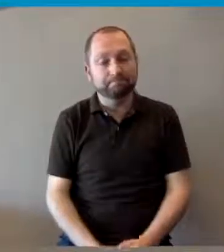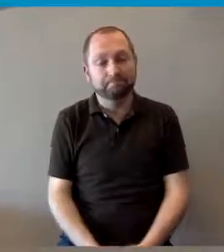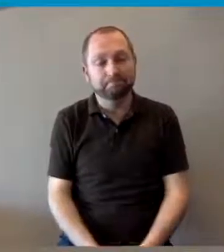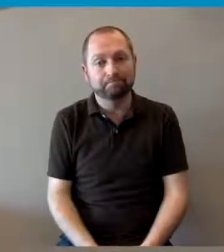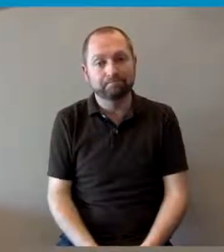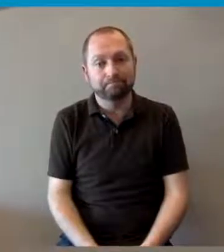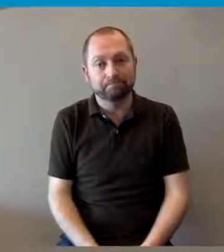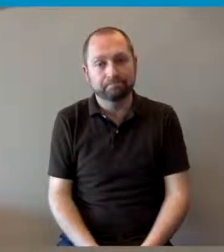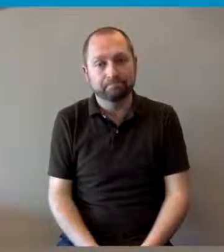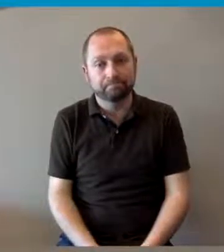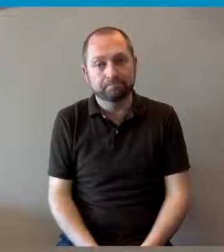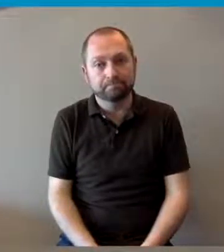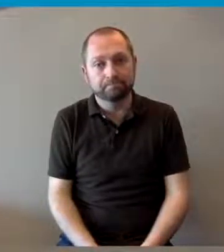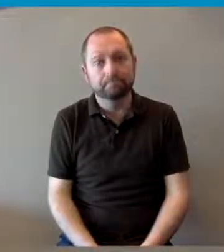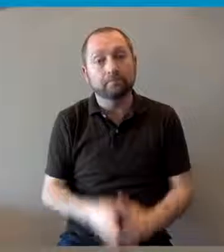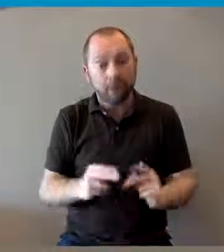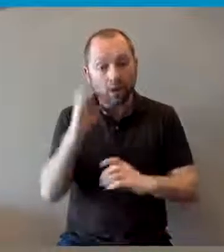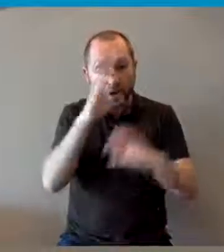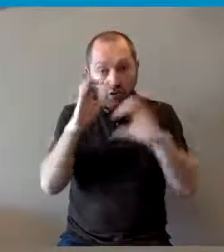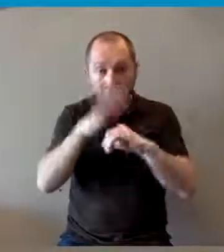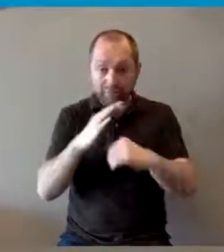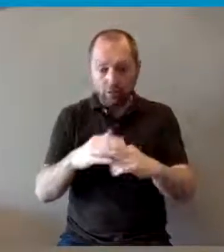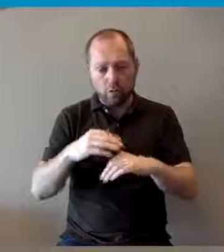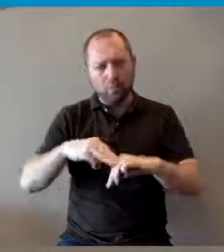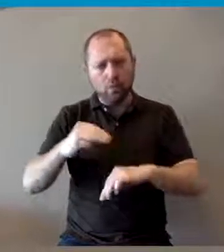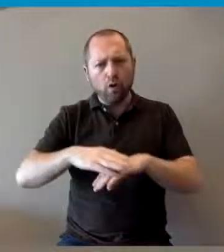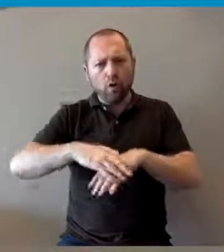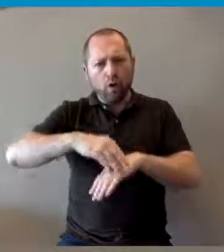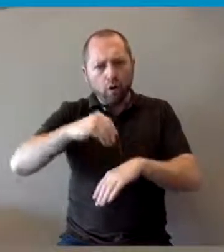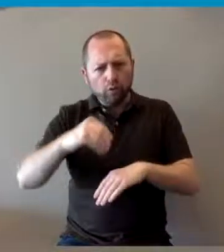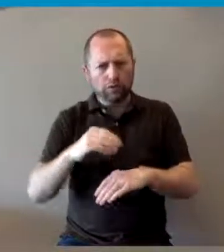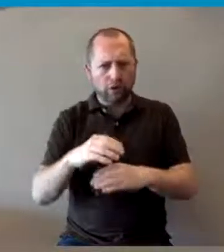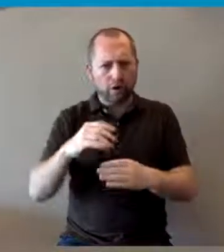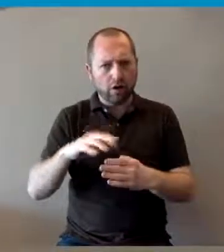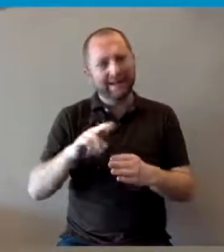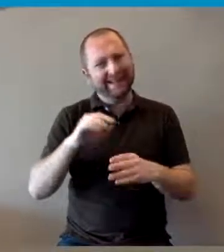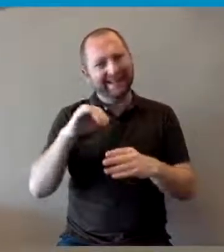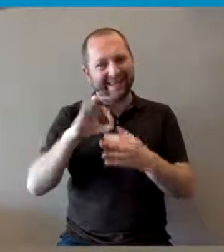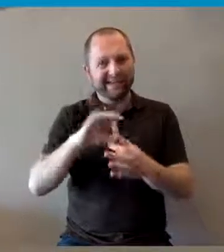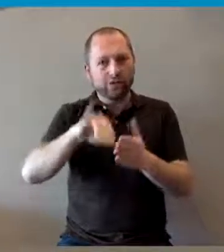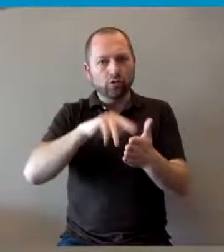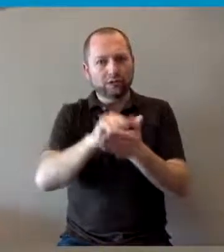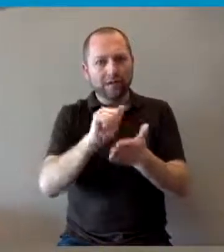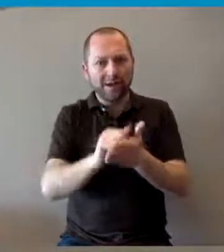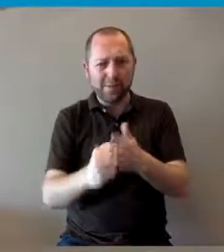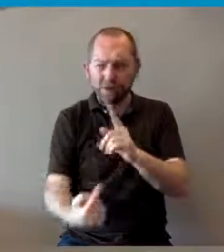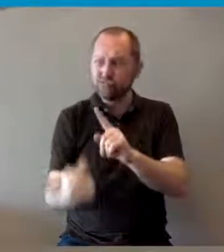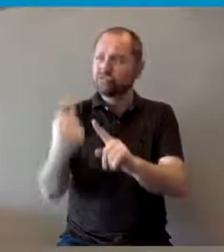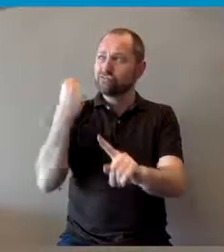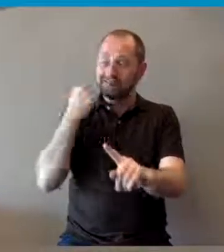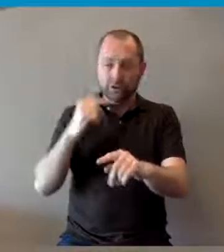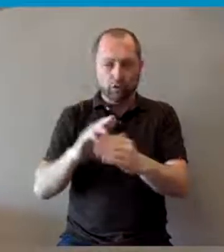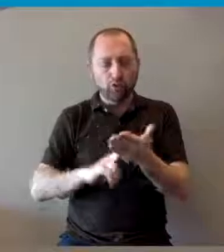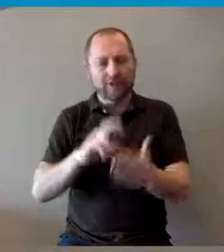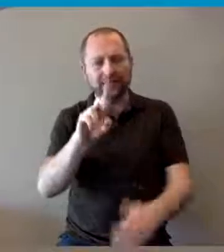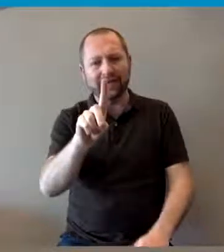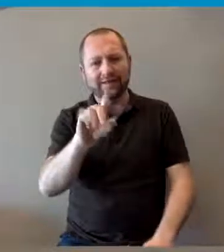You can search for older articles in the Irish Times Digital Archive in exactly the same way. To access the Irish Times Digital